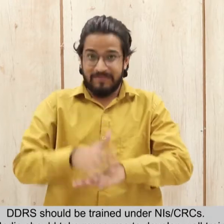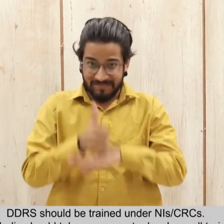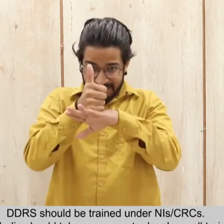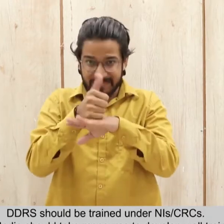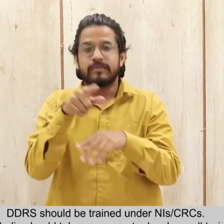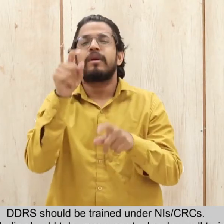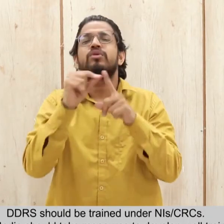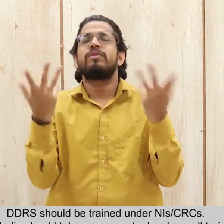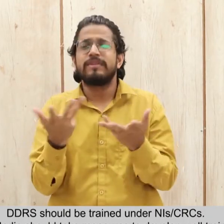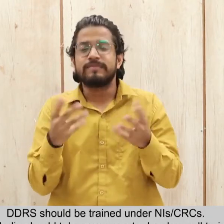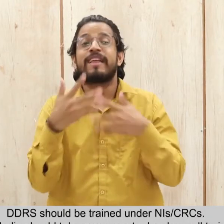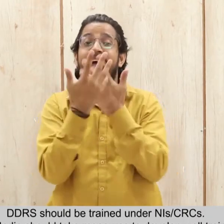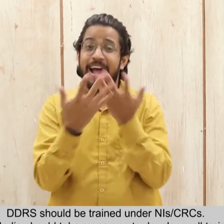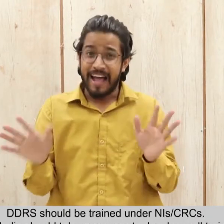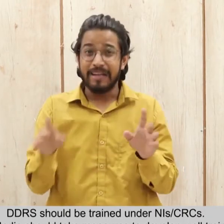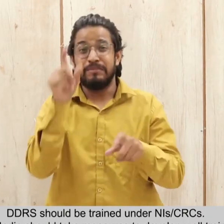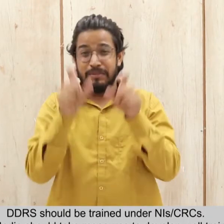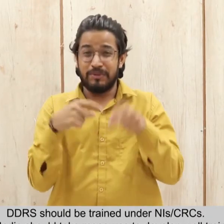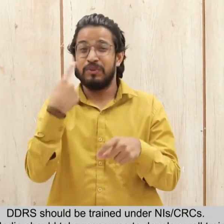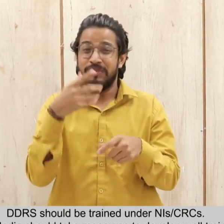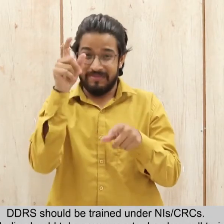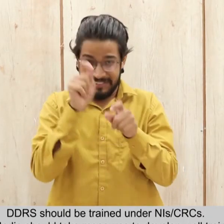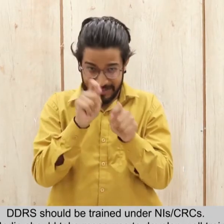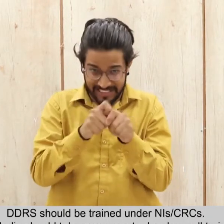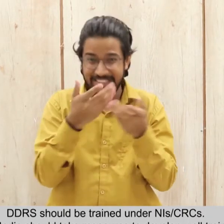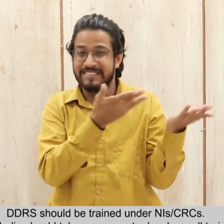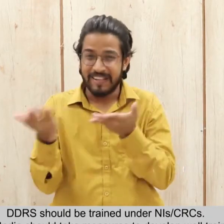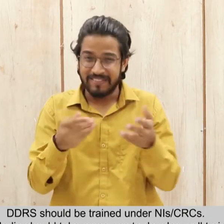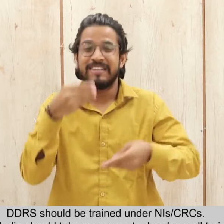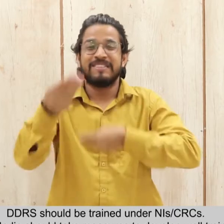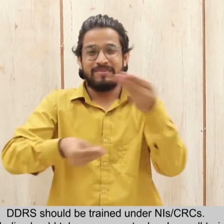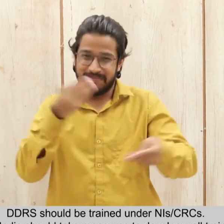be trained under NIs and CRCs.